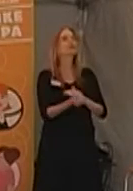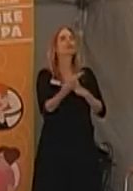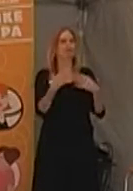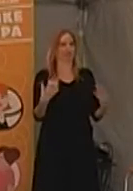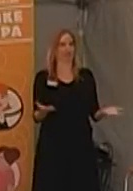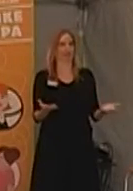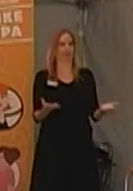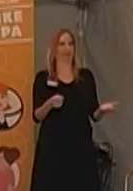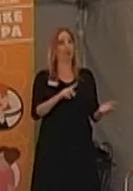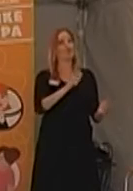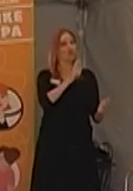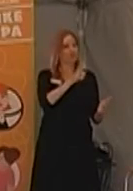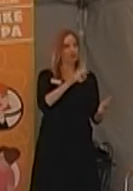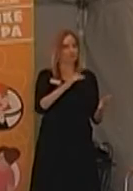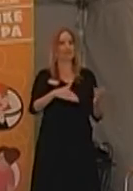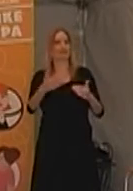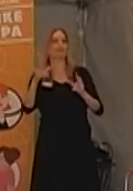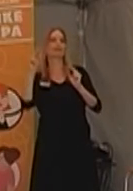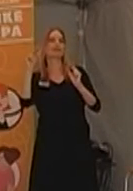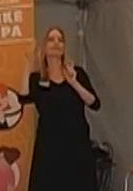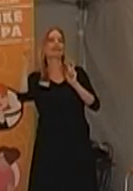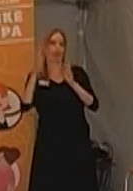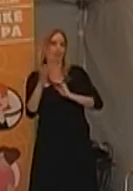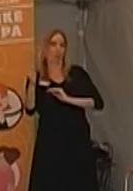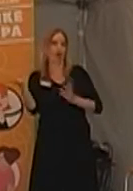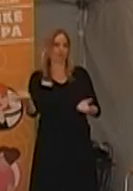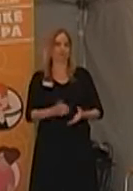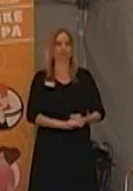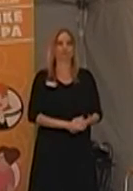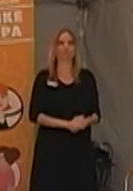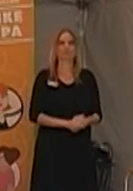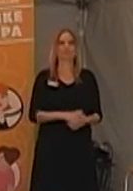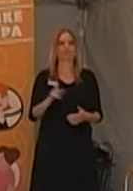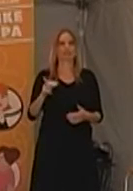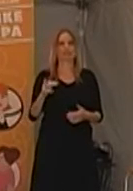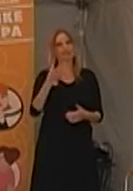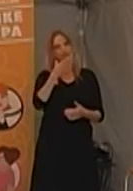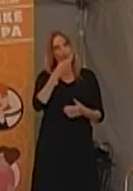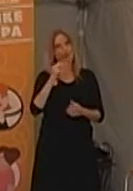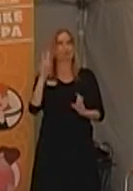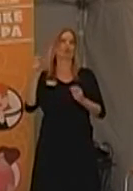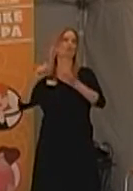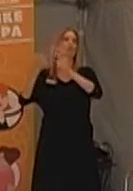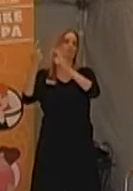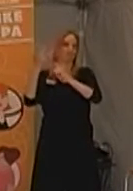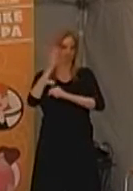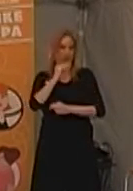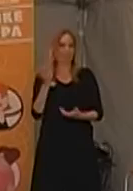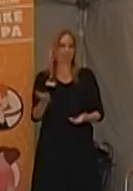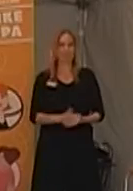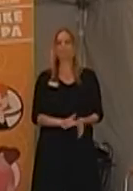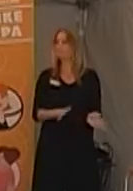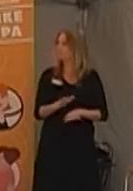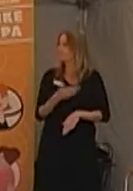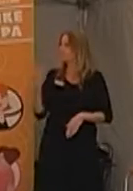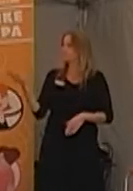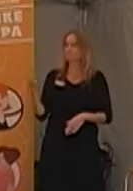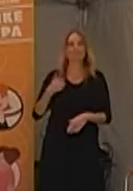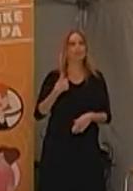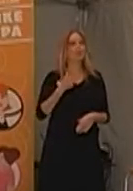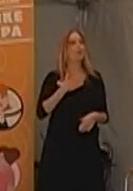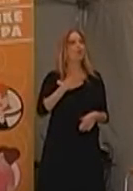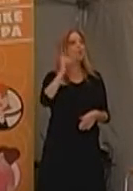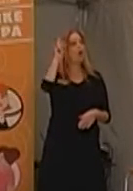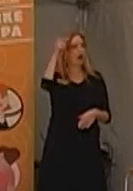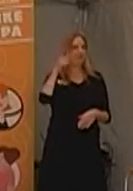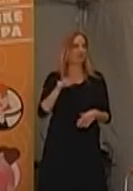we'll slip right into the happiness talk, which is where the most beautiful conflict can happen. Anyone? I have views on this, and I have a